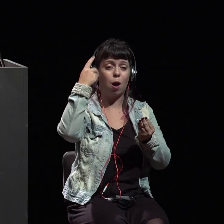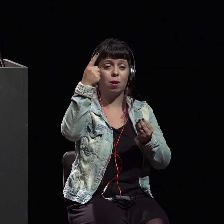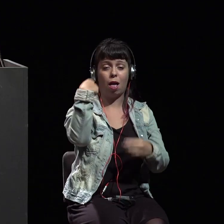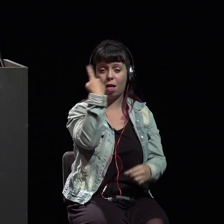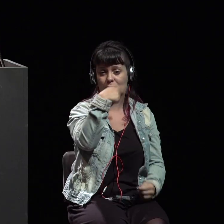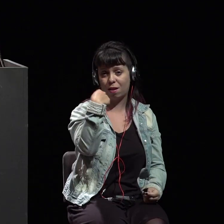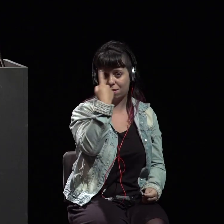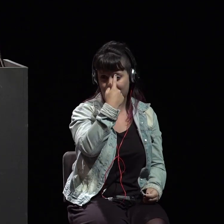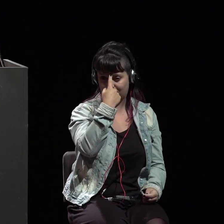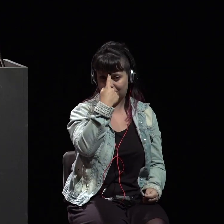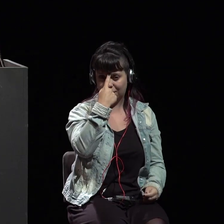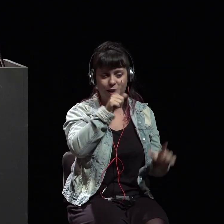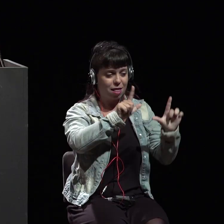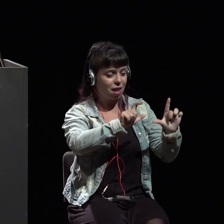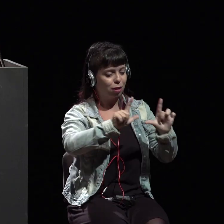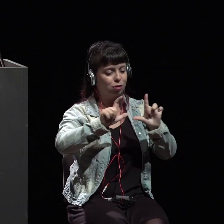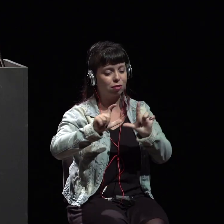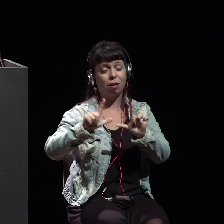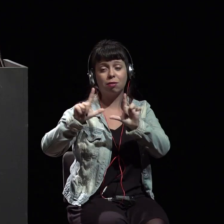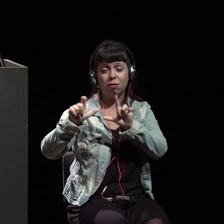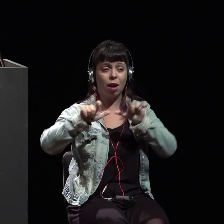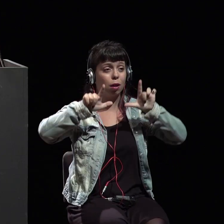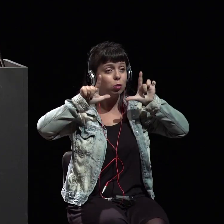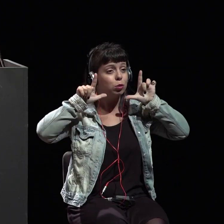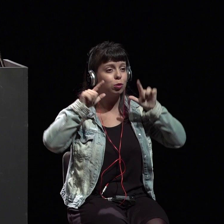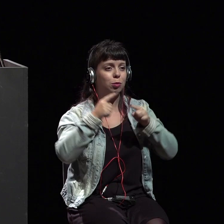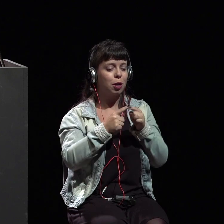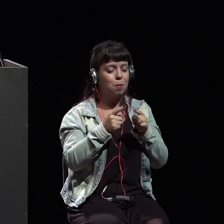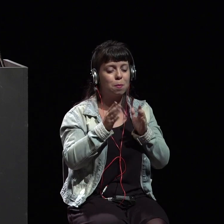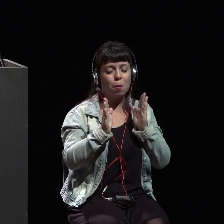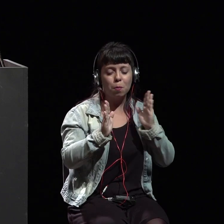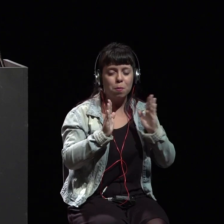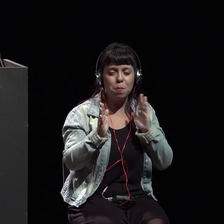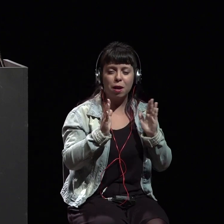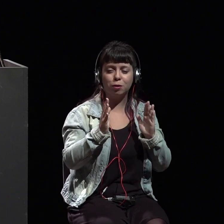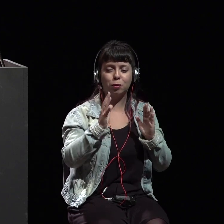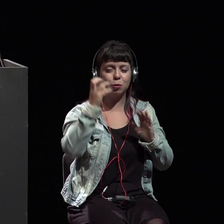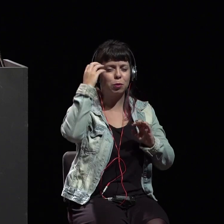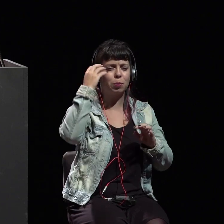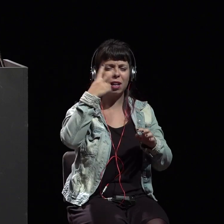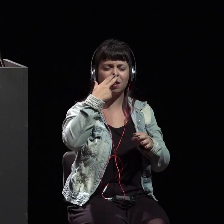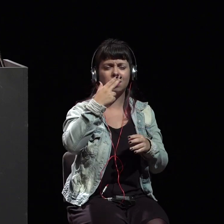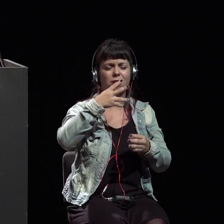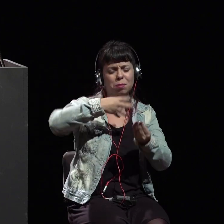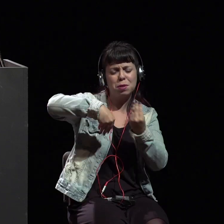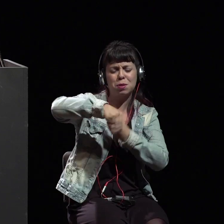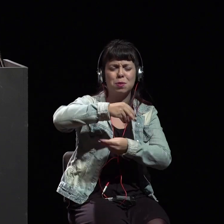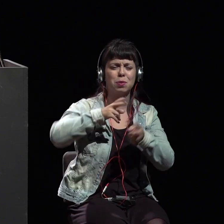often styled in a mix of indigenous and Victorian regalia, was the subject of frequent debate.